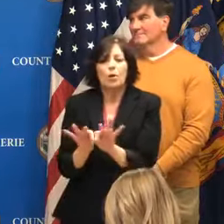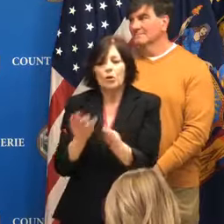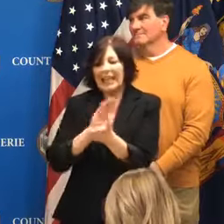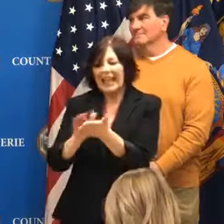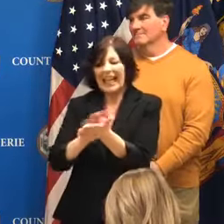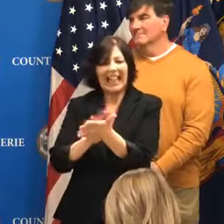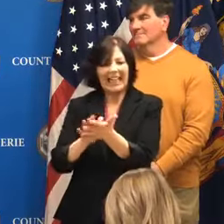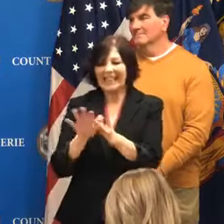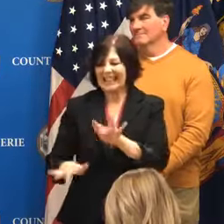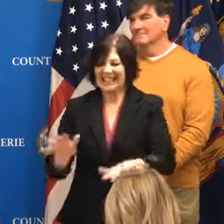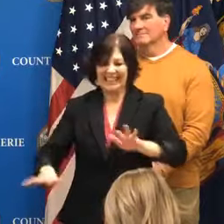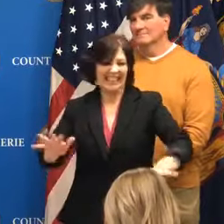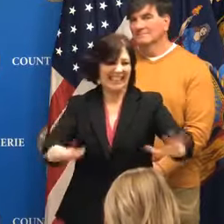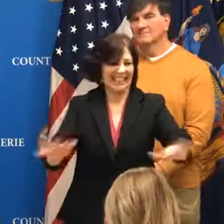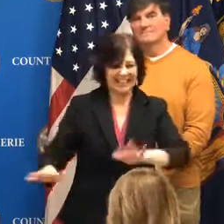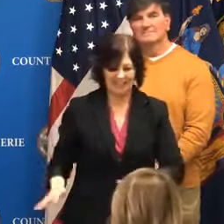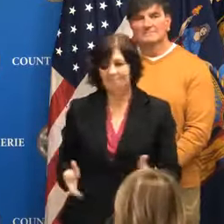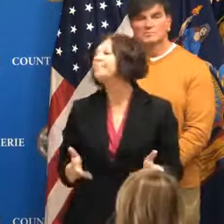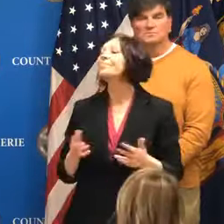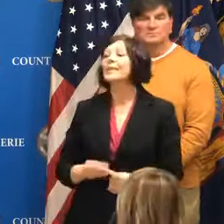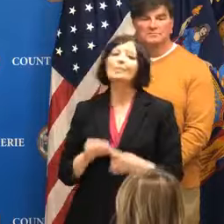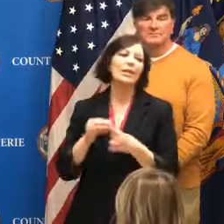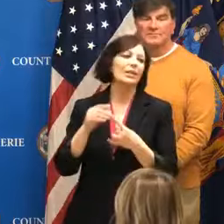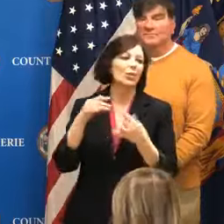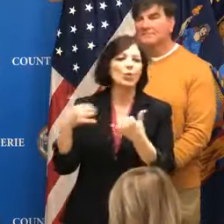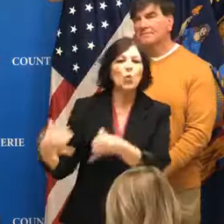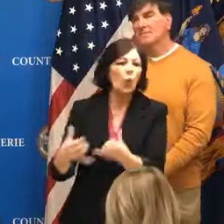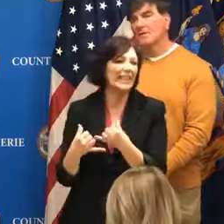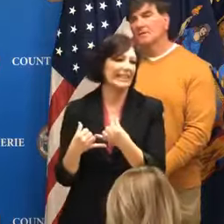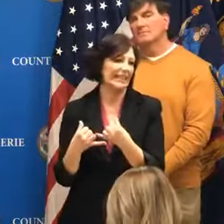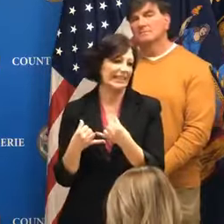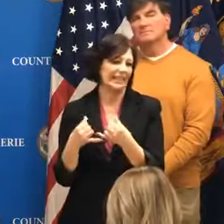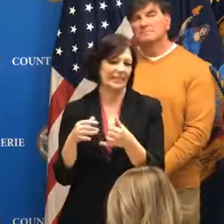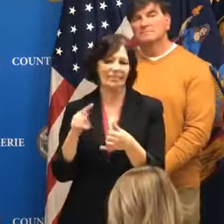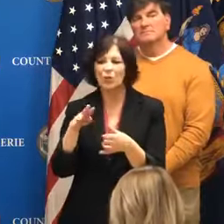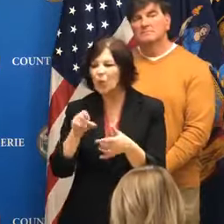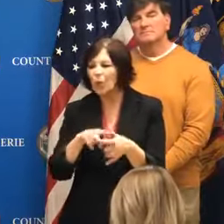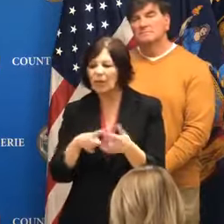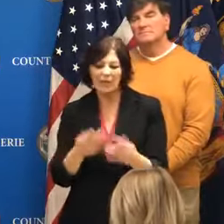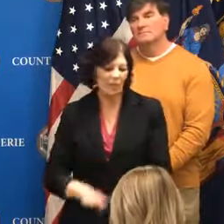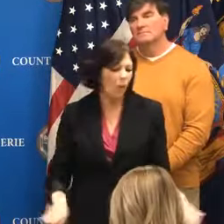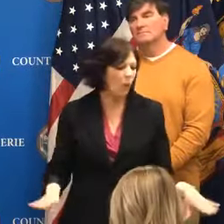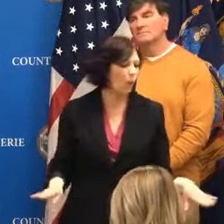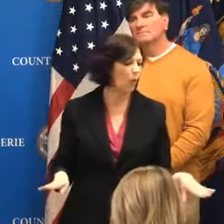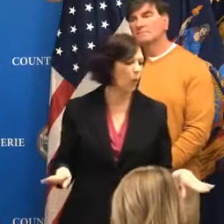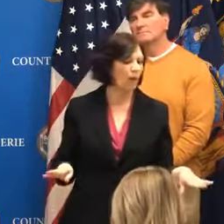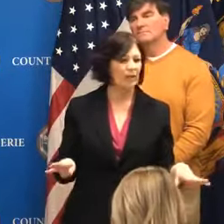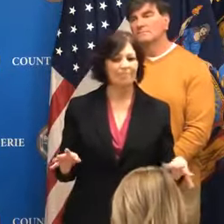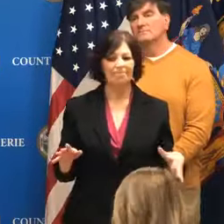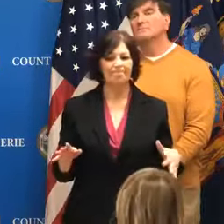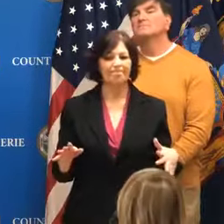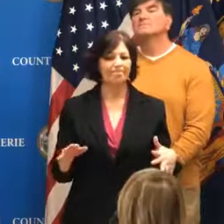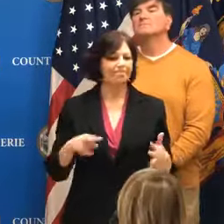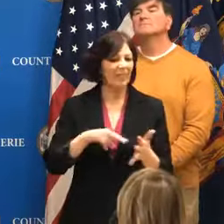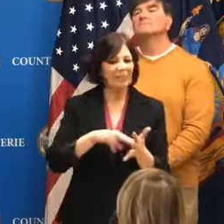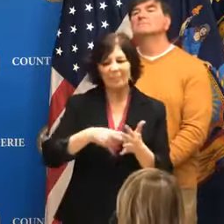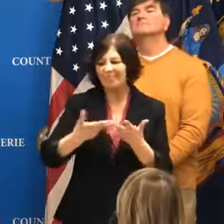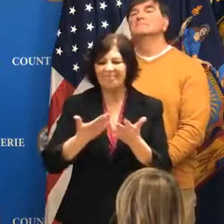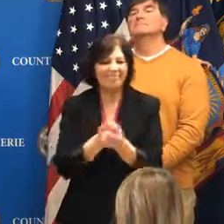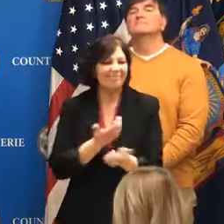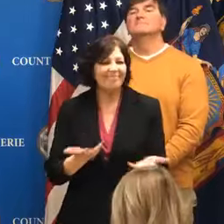those highly touched environmental surfaces, especially toys, the floor, silverware,